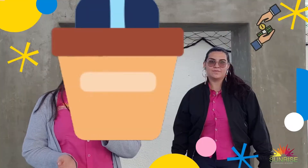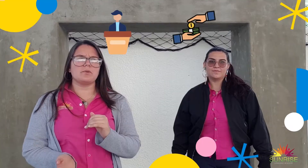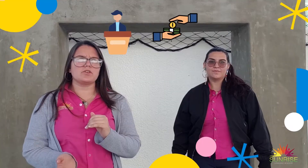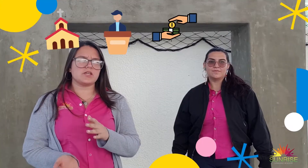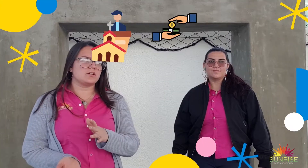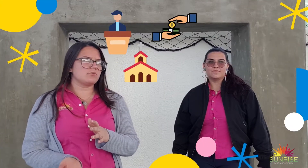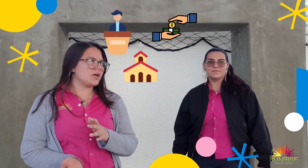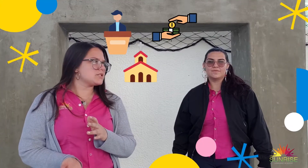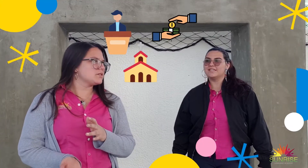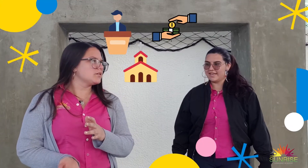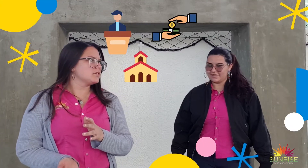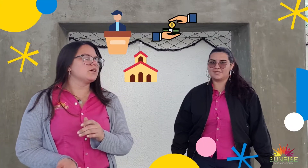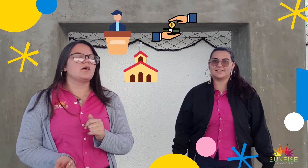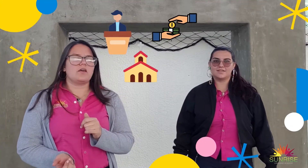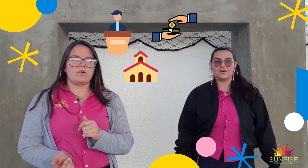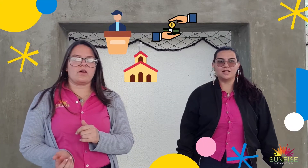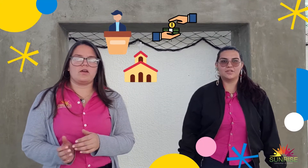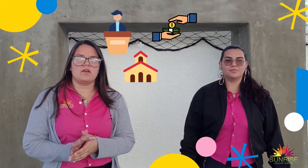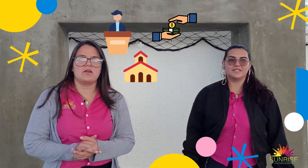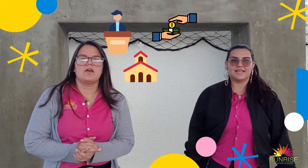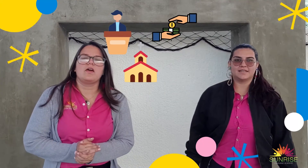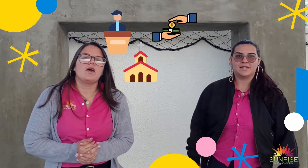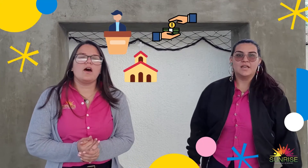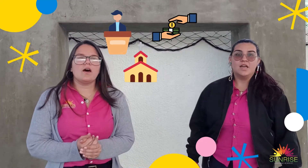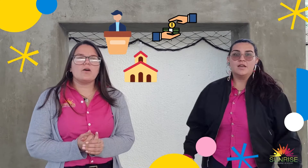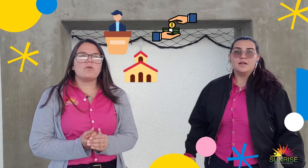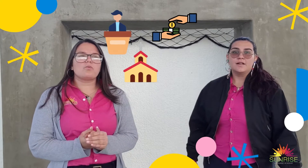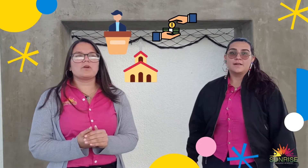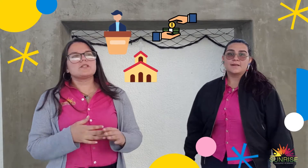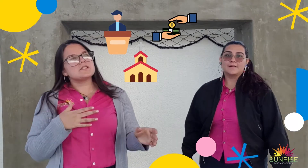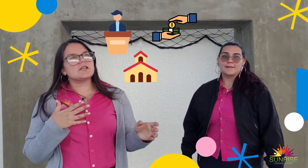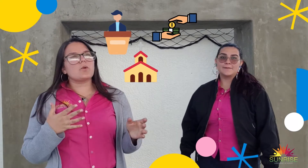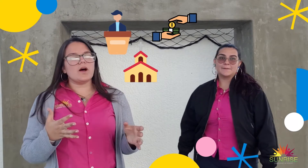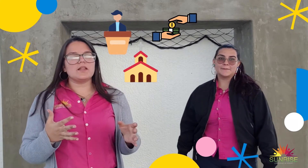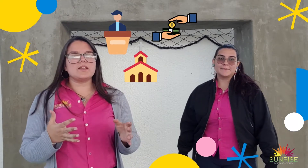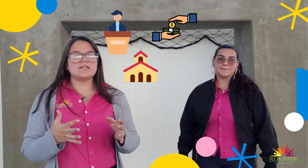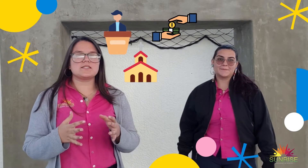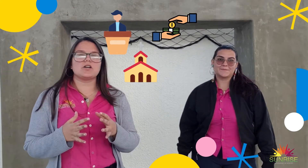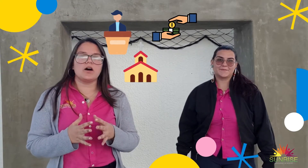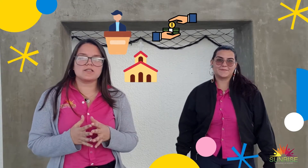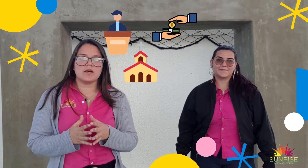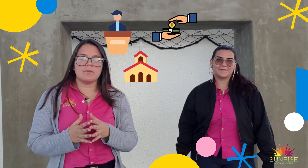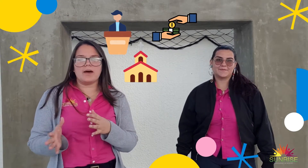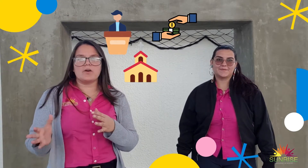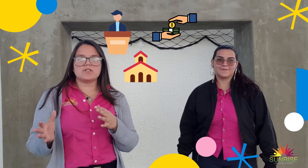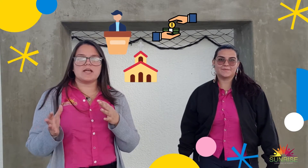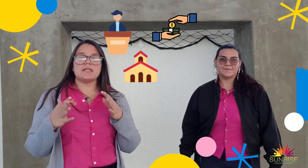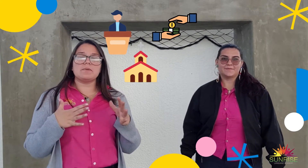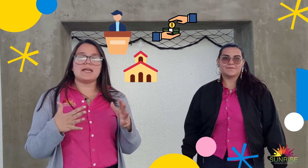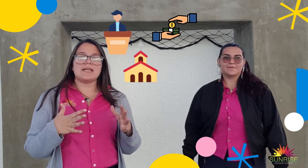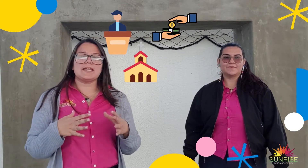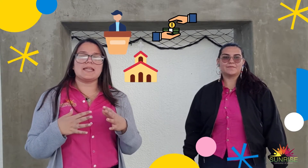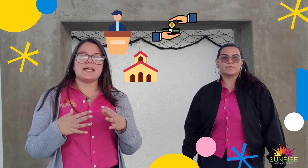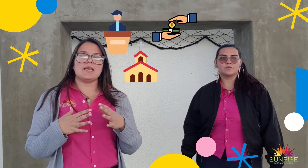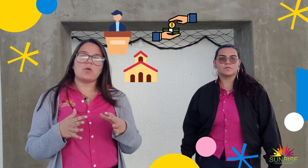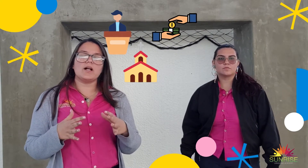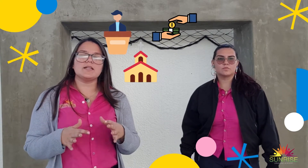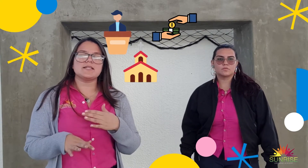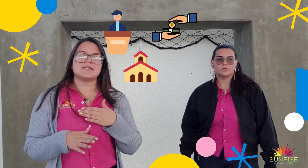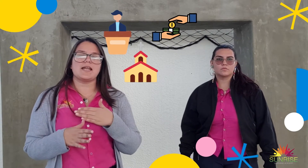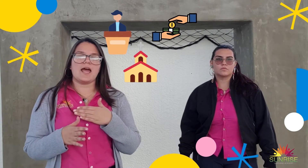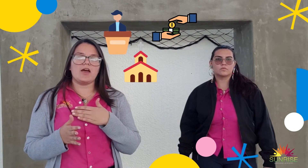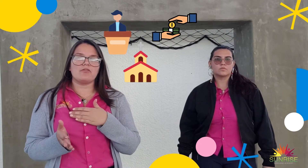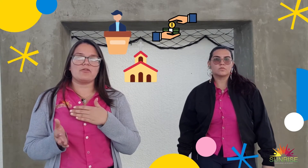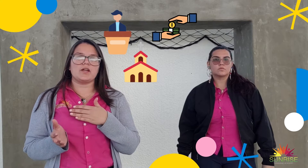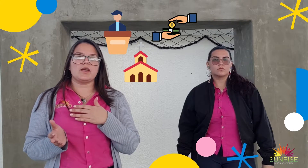Goal number 10, right? Yes, okay. Goal number 10. Reduce inequalities talks about eliminating